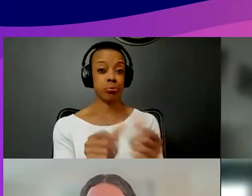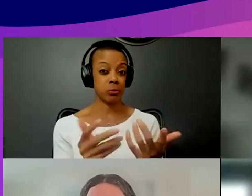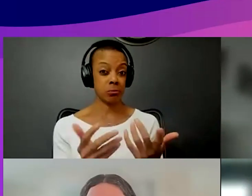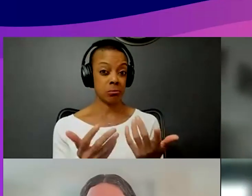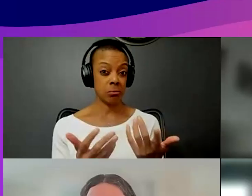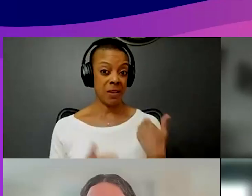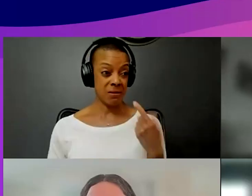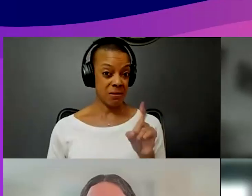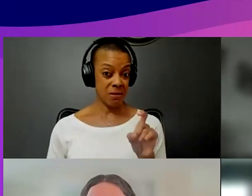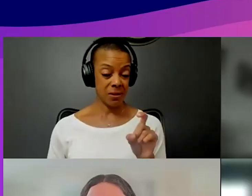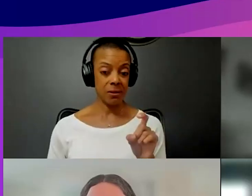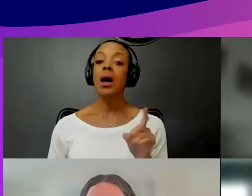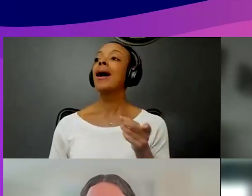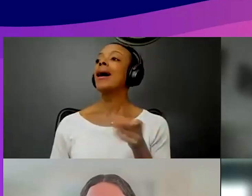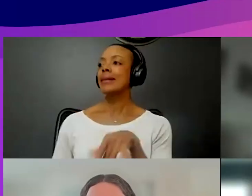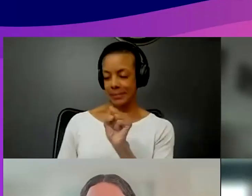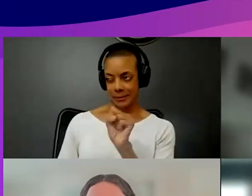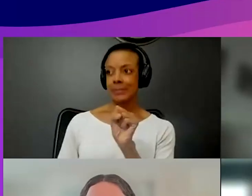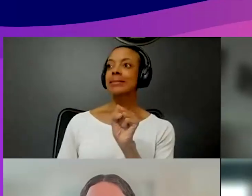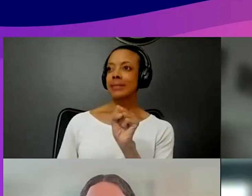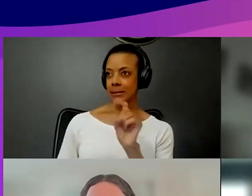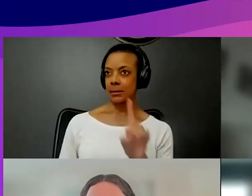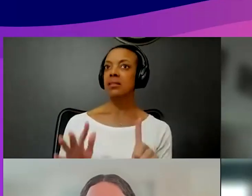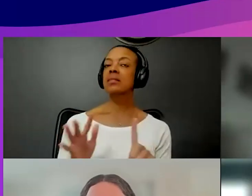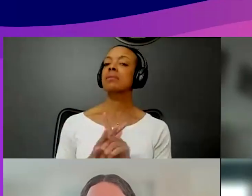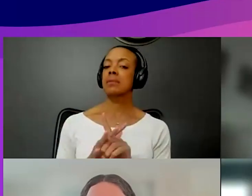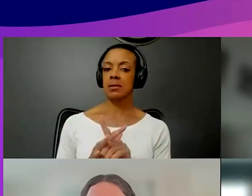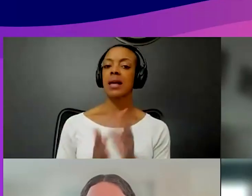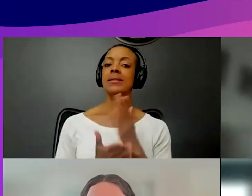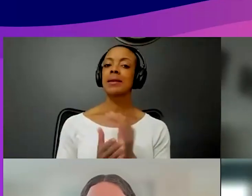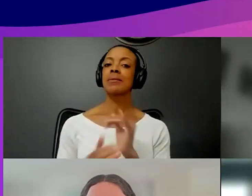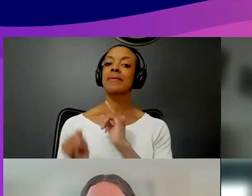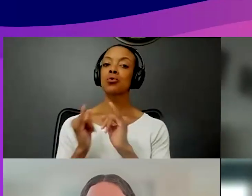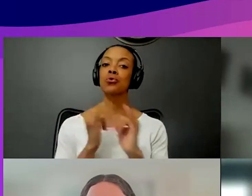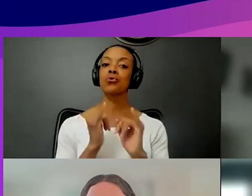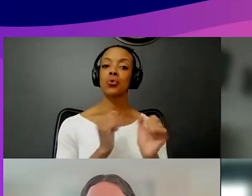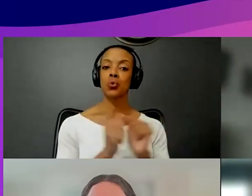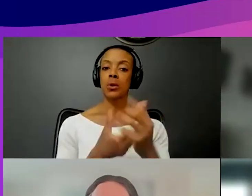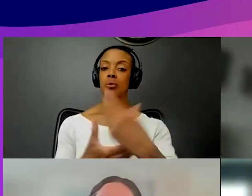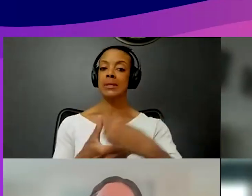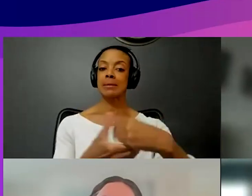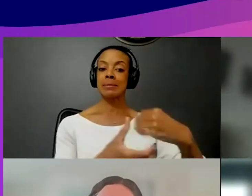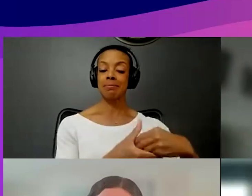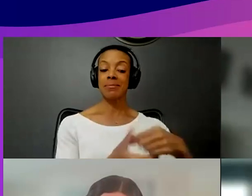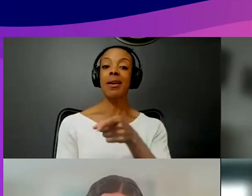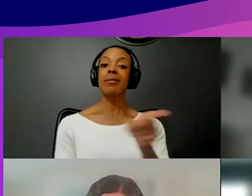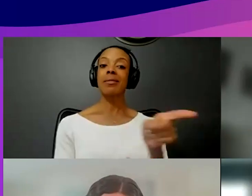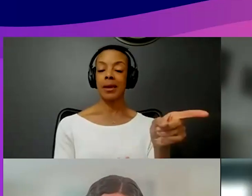that did come up in some of our qualitative interviews with participants. So they did